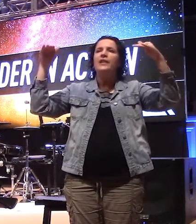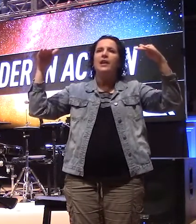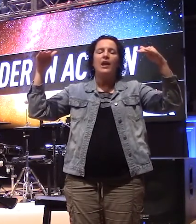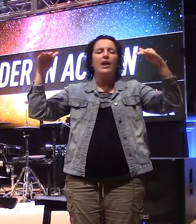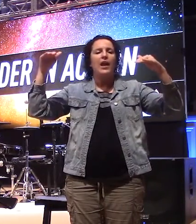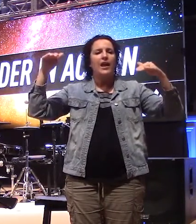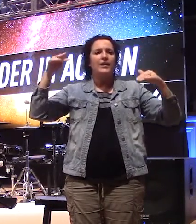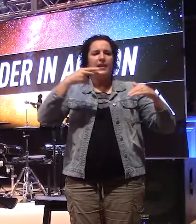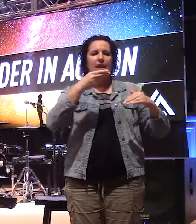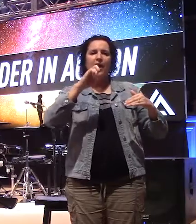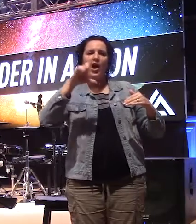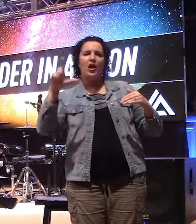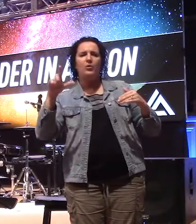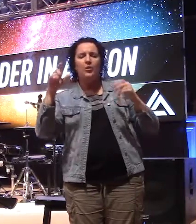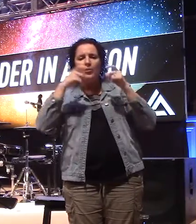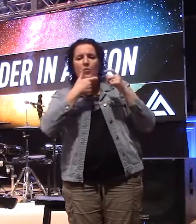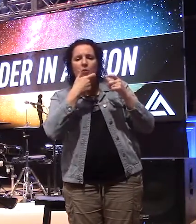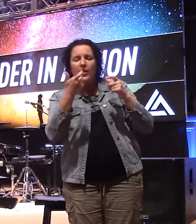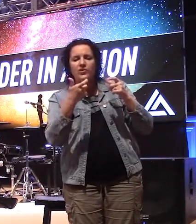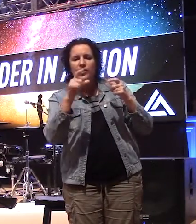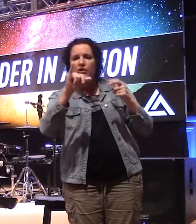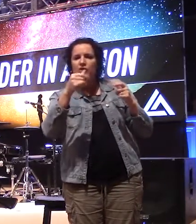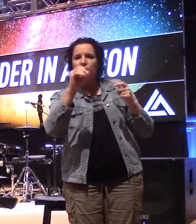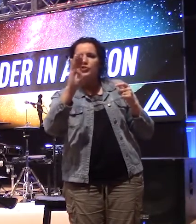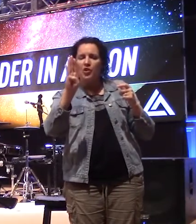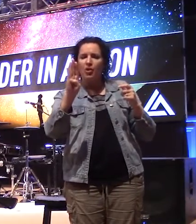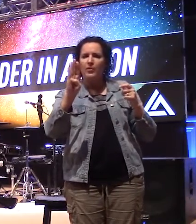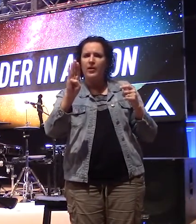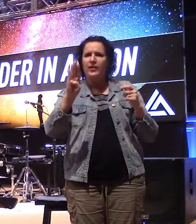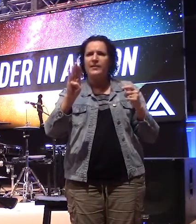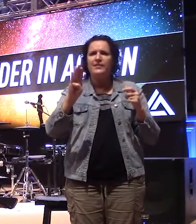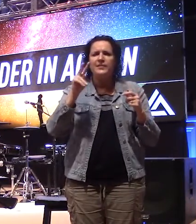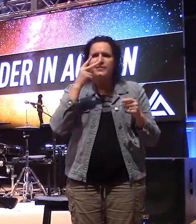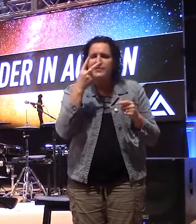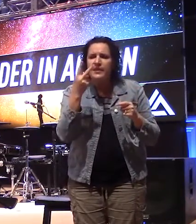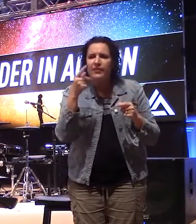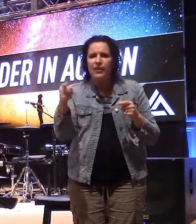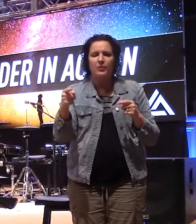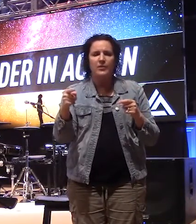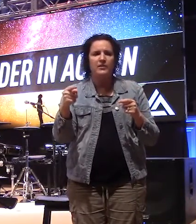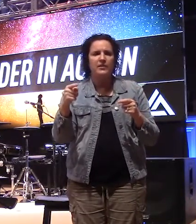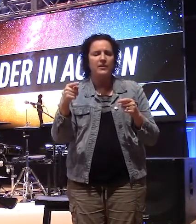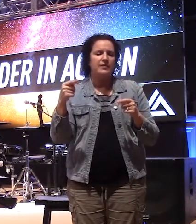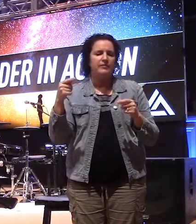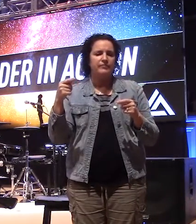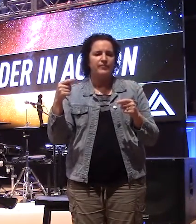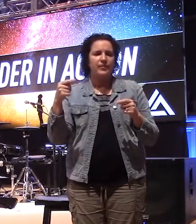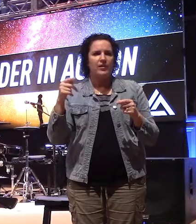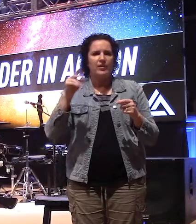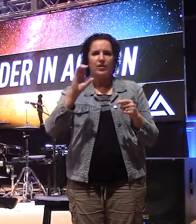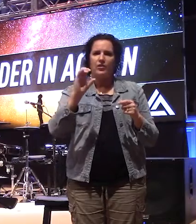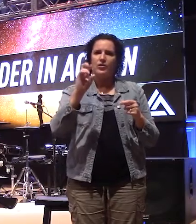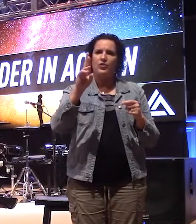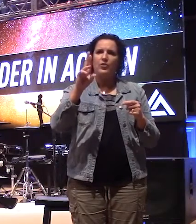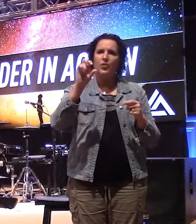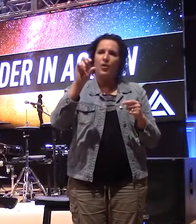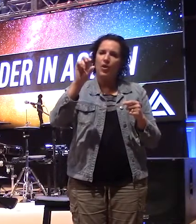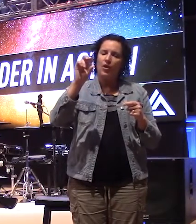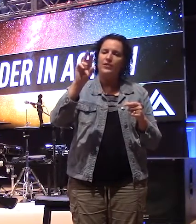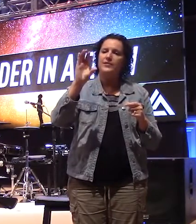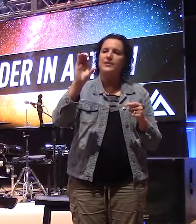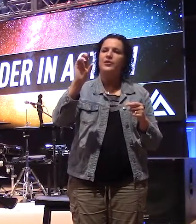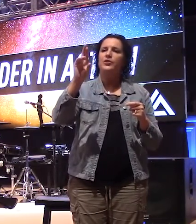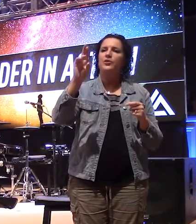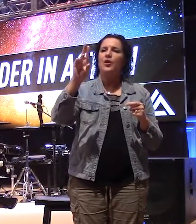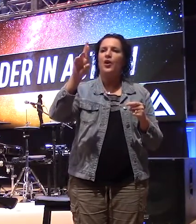lips. Is he going to curse God and die? Like his wife said? What did he say? The Lord gives, the Lord takes away.